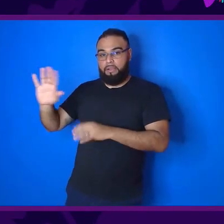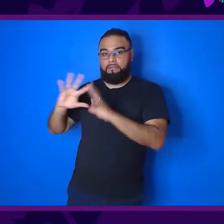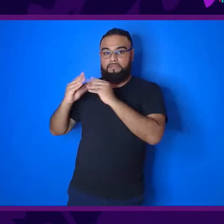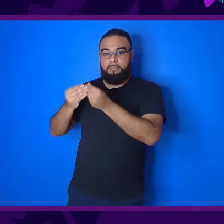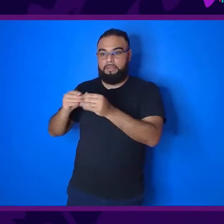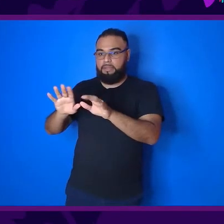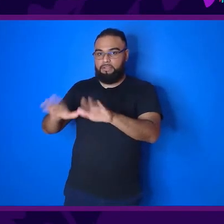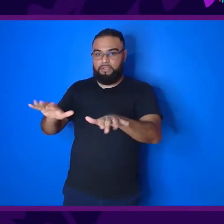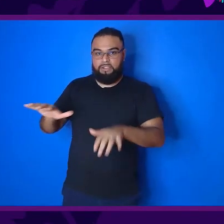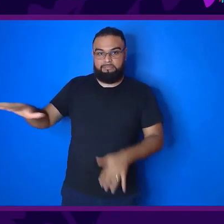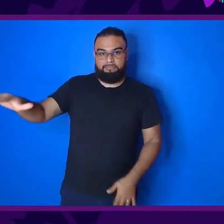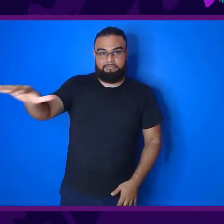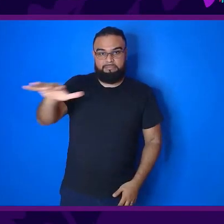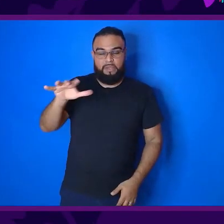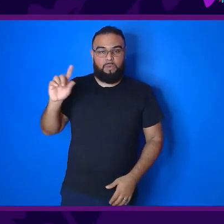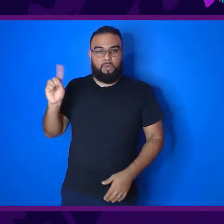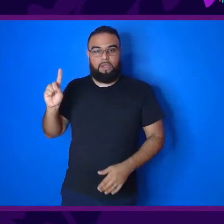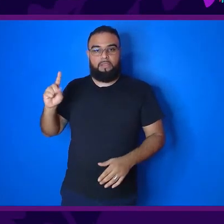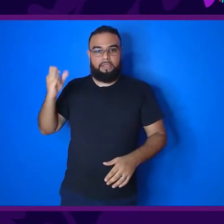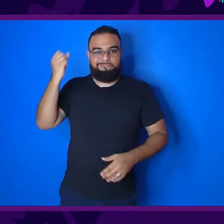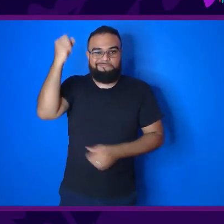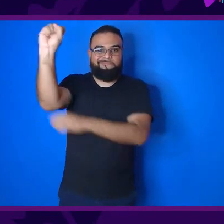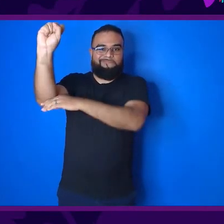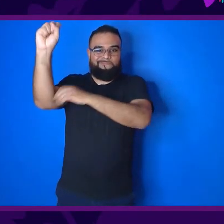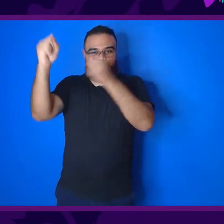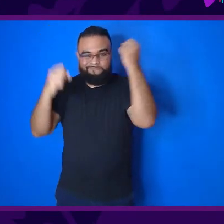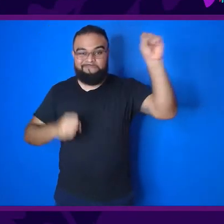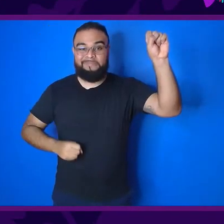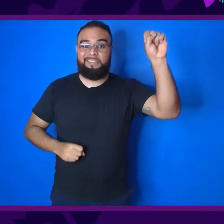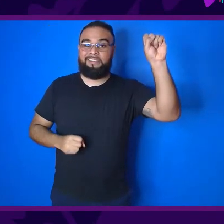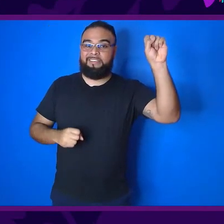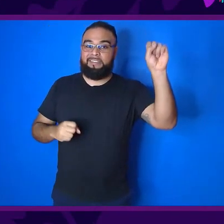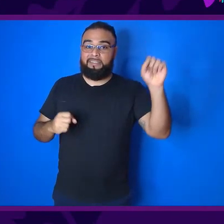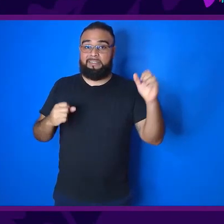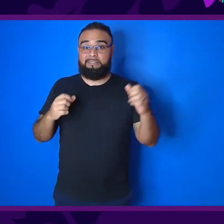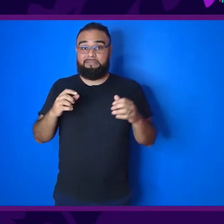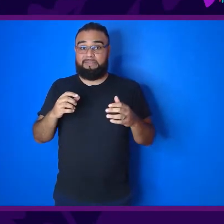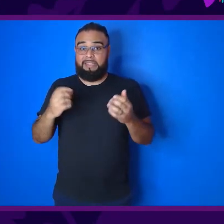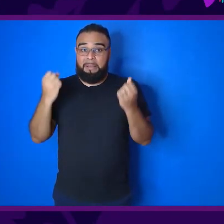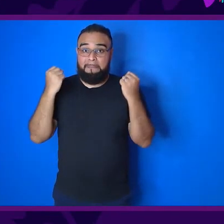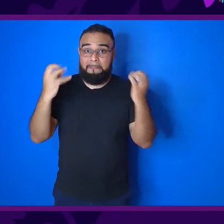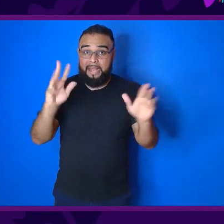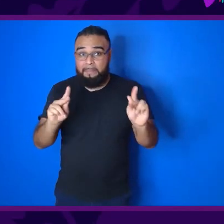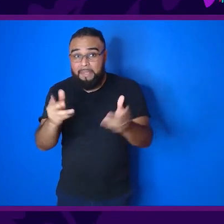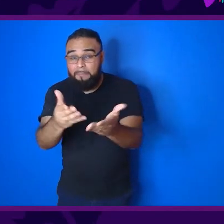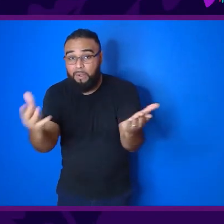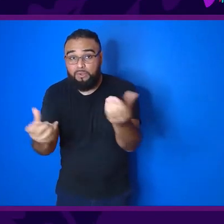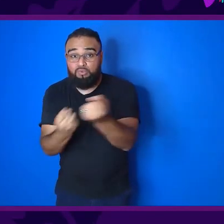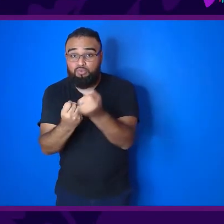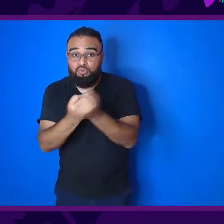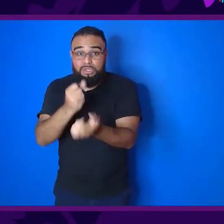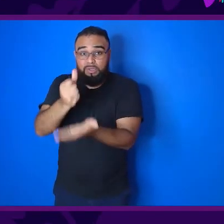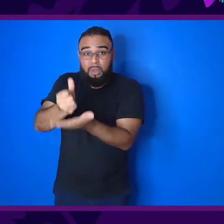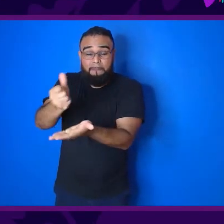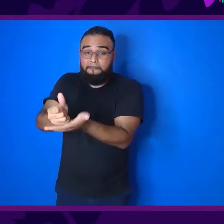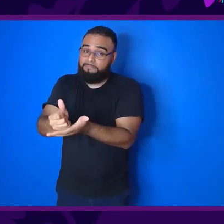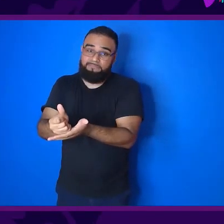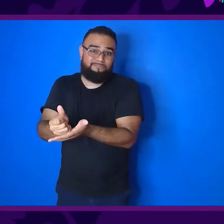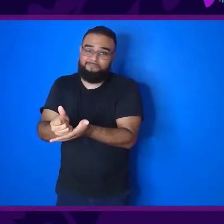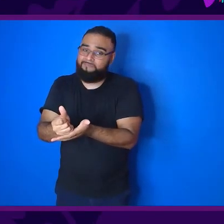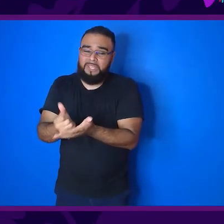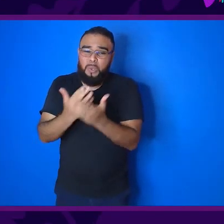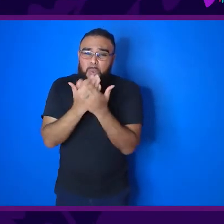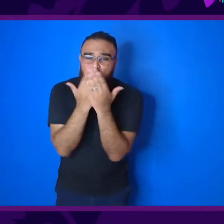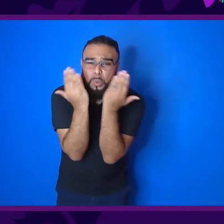do their activism, there's not a lot of people trying to help those local people. It's a really